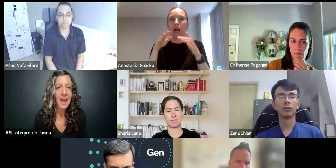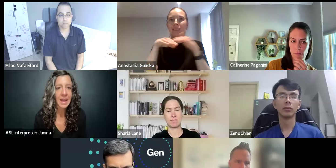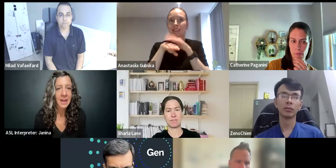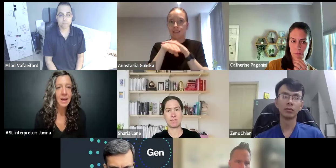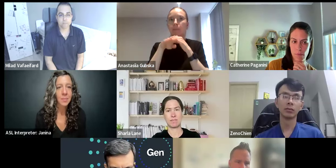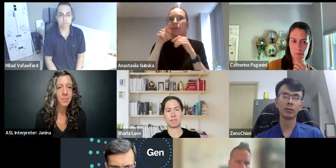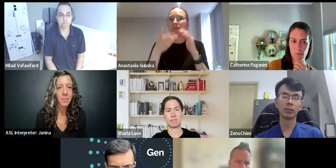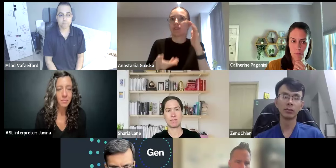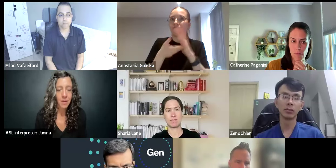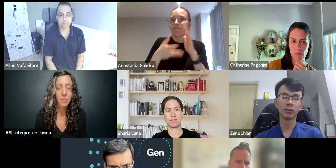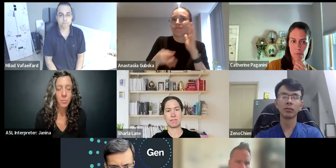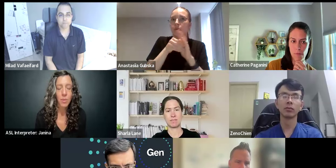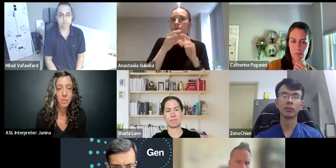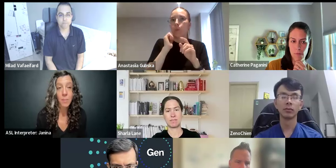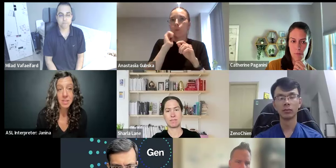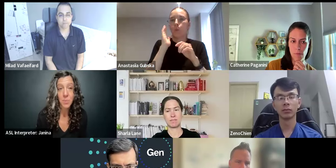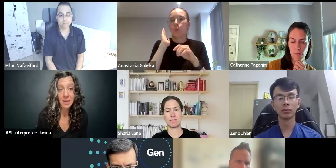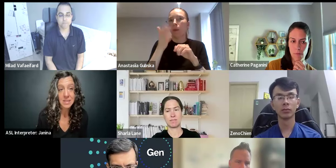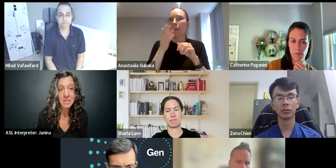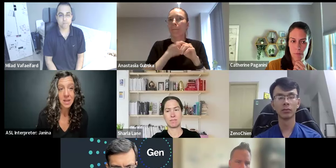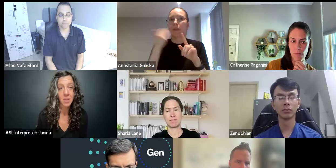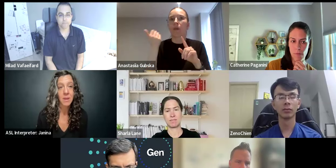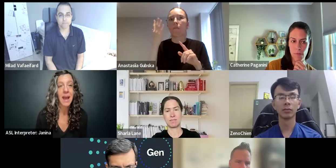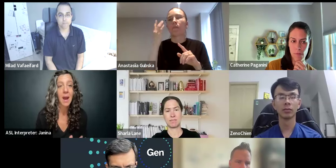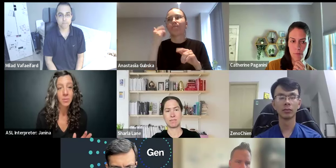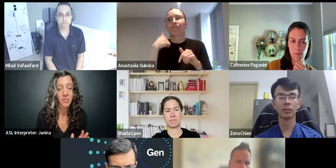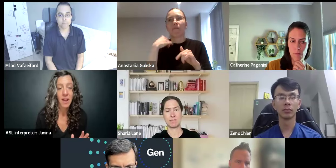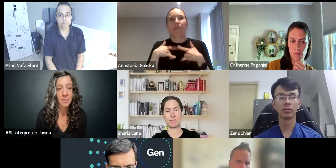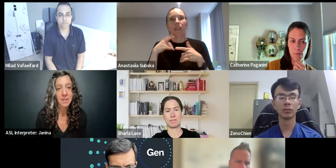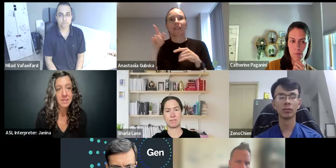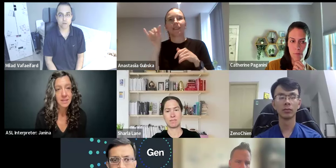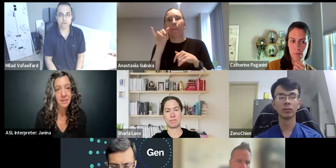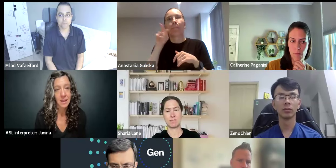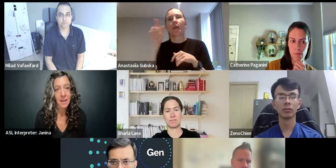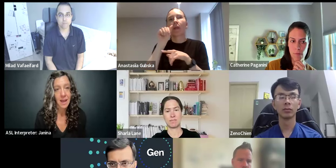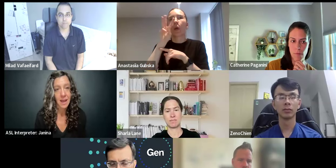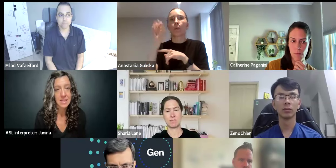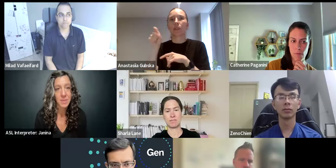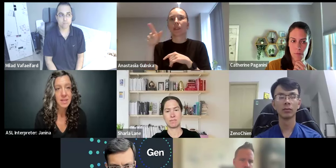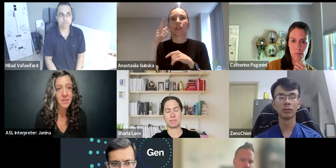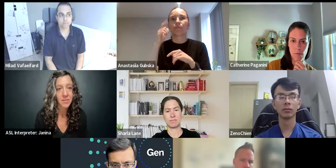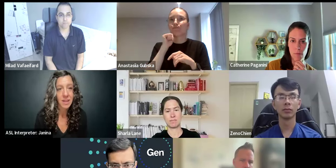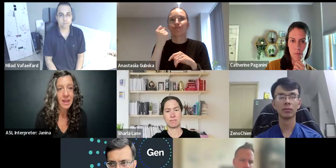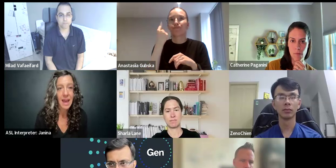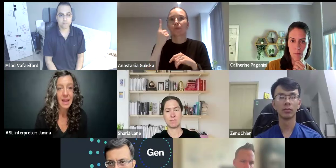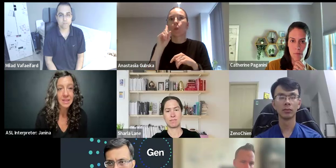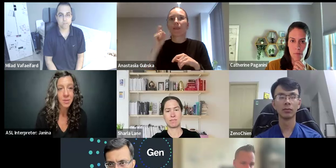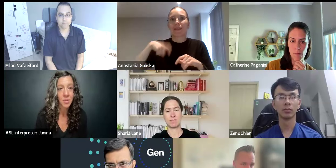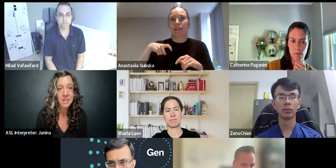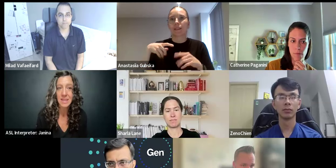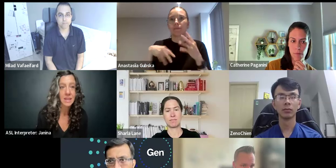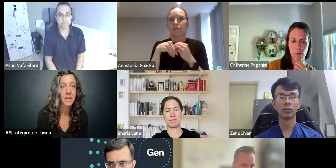we should add to our best practices document how to provide best access, because I feel like